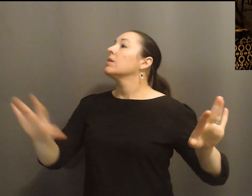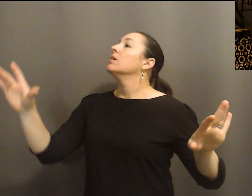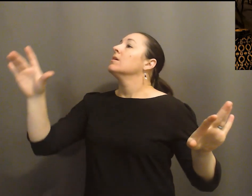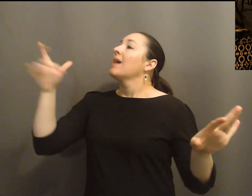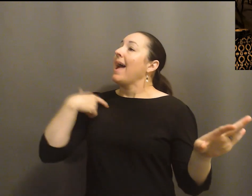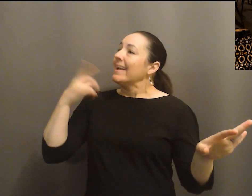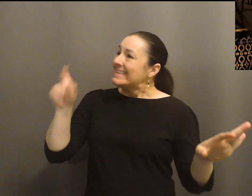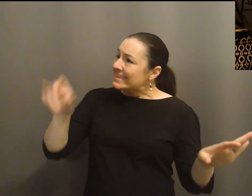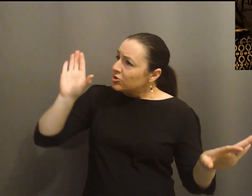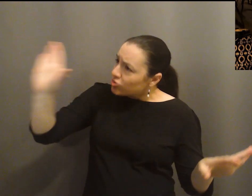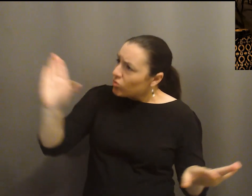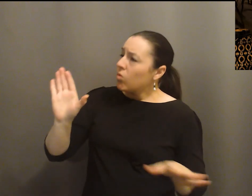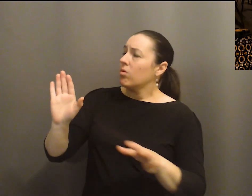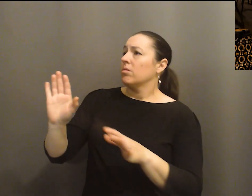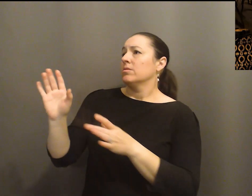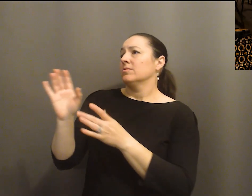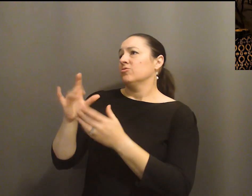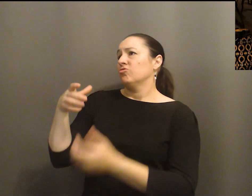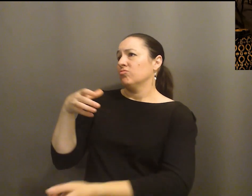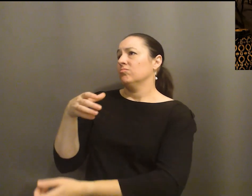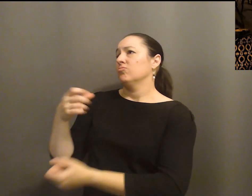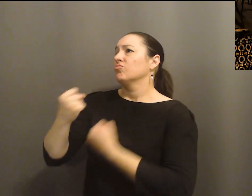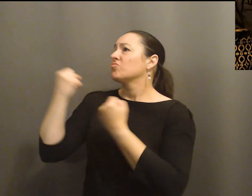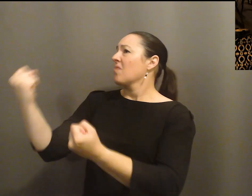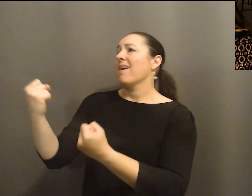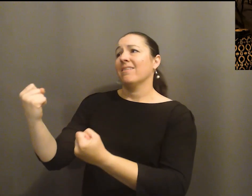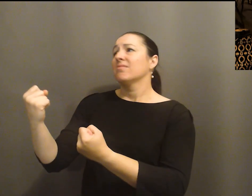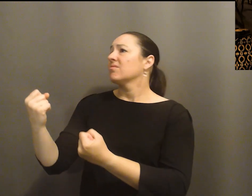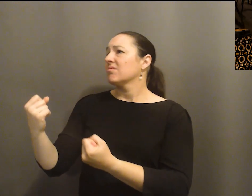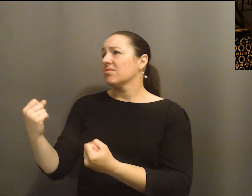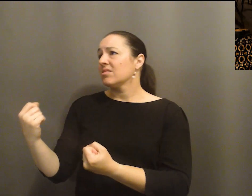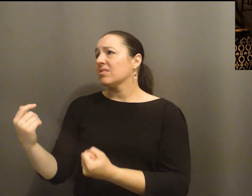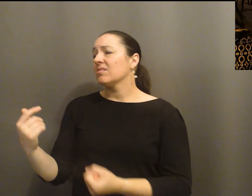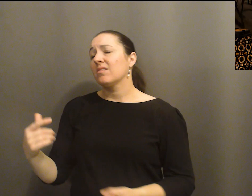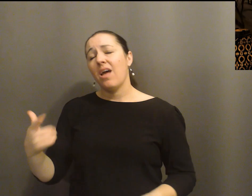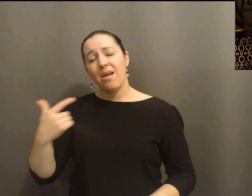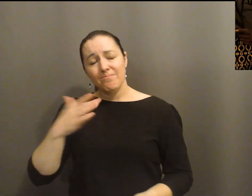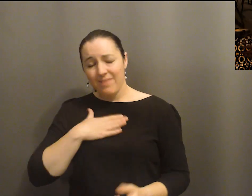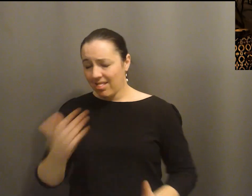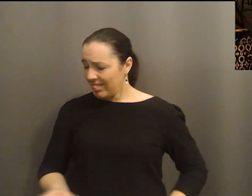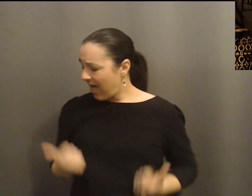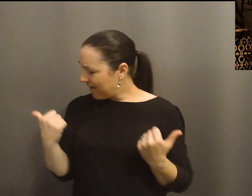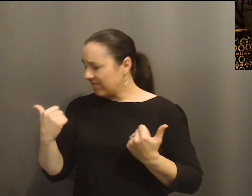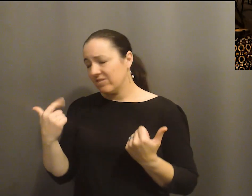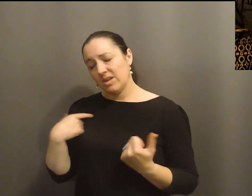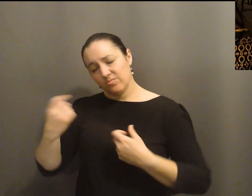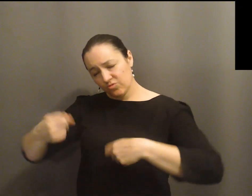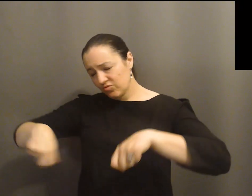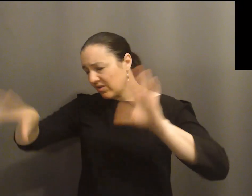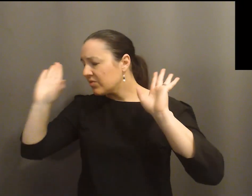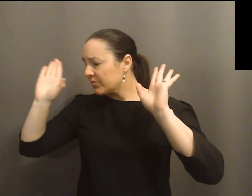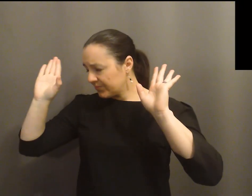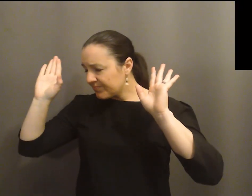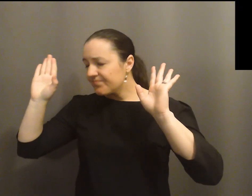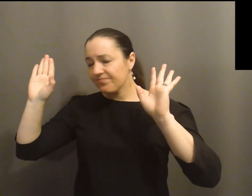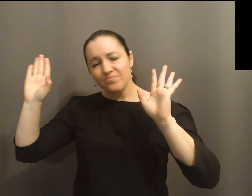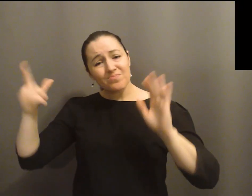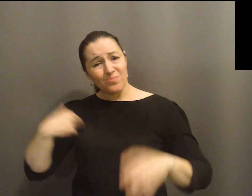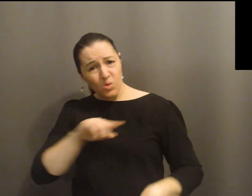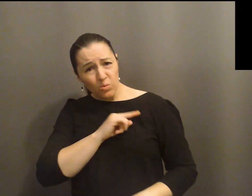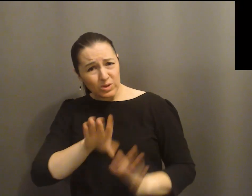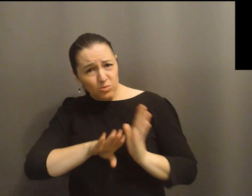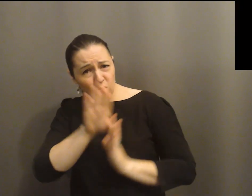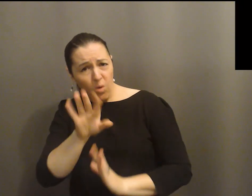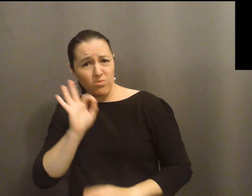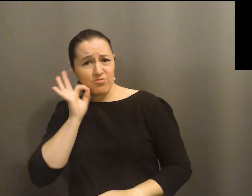I receive your price You paid for me That I could not Pay for myself And I surrender My life to you See We grow in